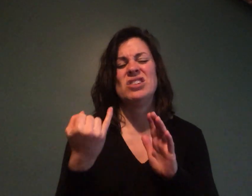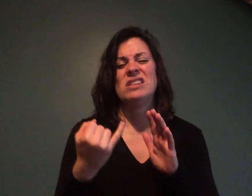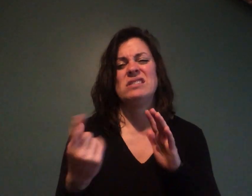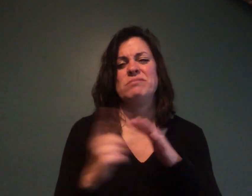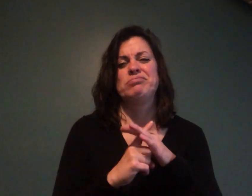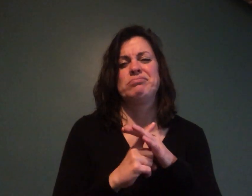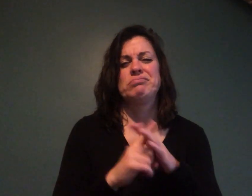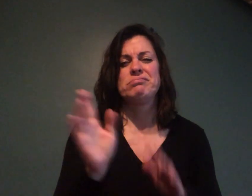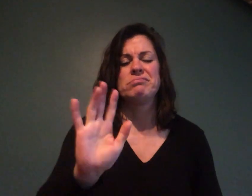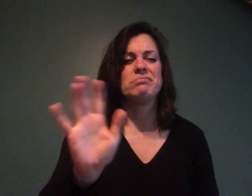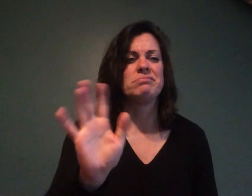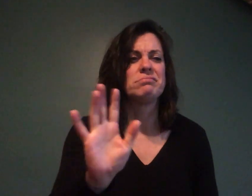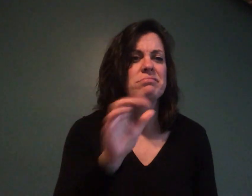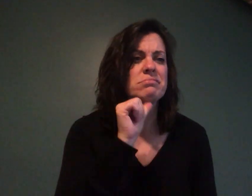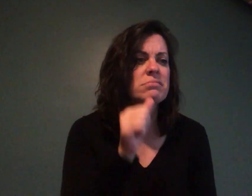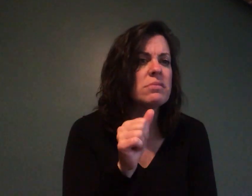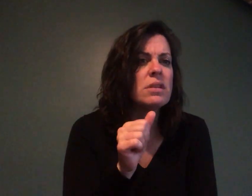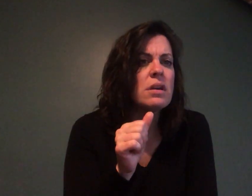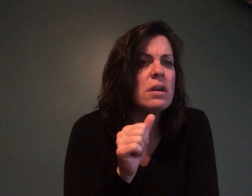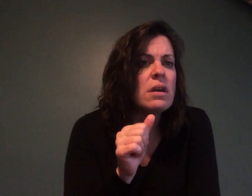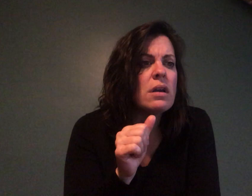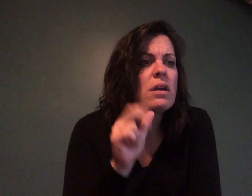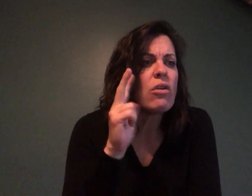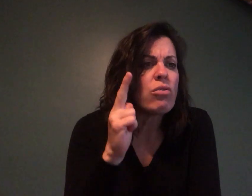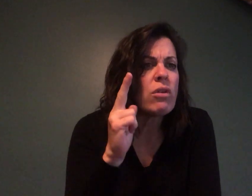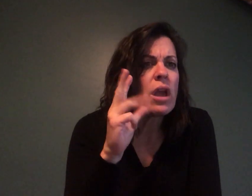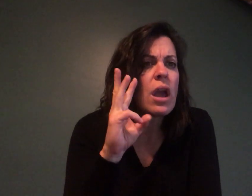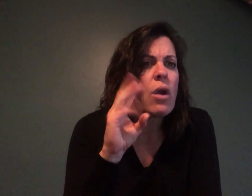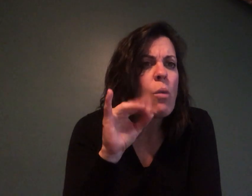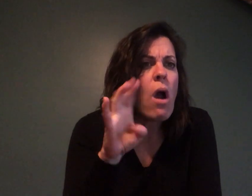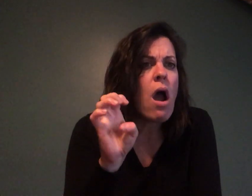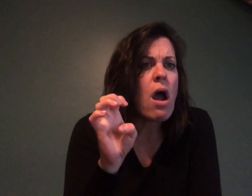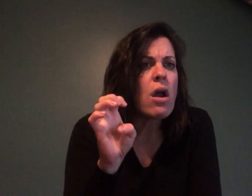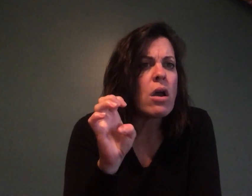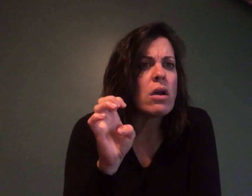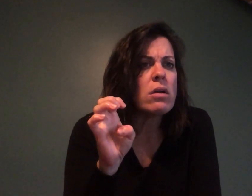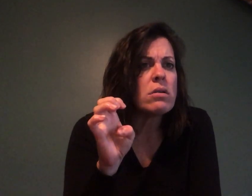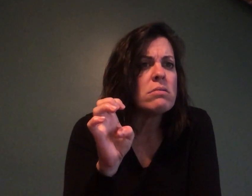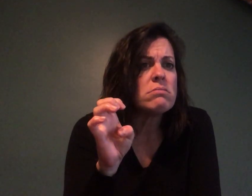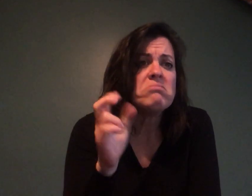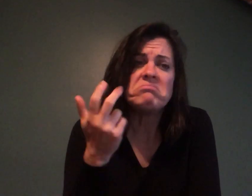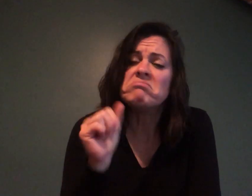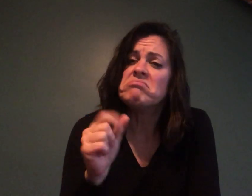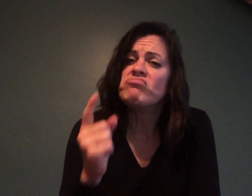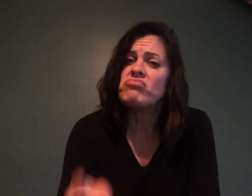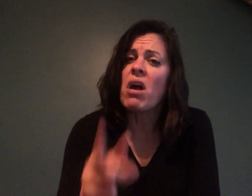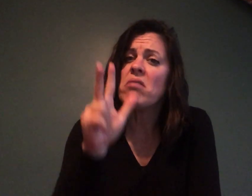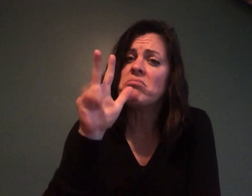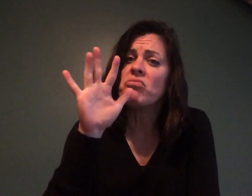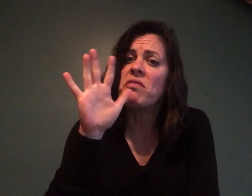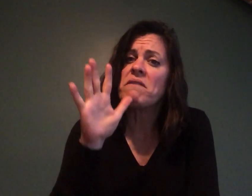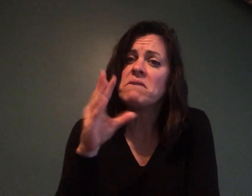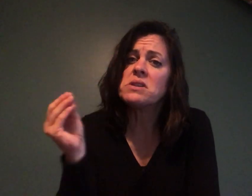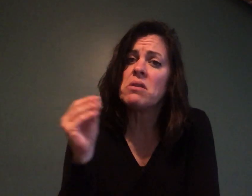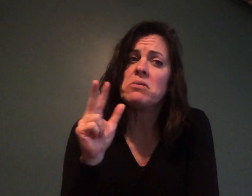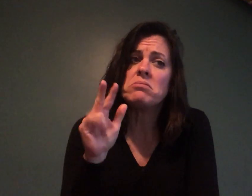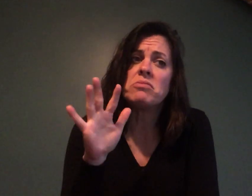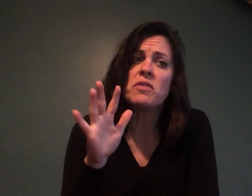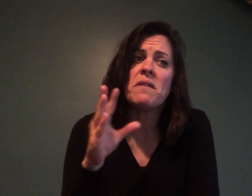Okay, so kind of right in the ballpark there. All right, with a GFCI, so we